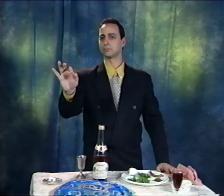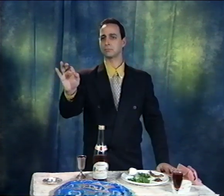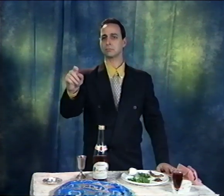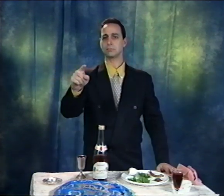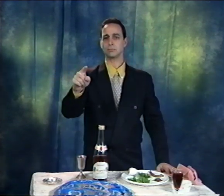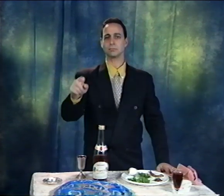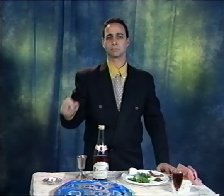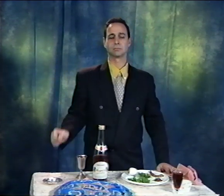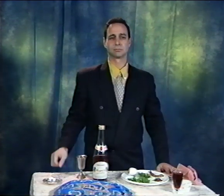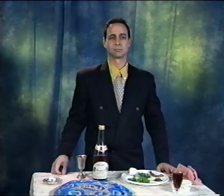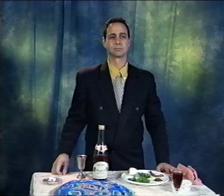Okay.